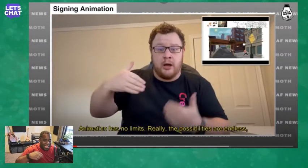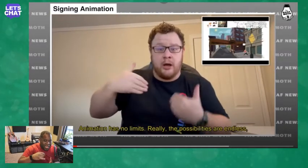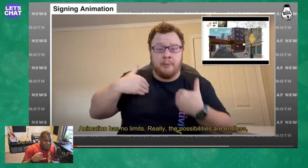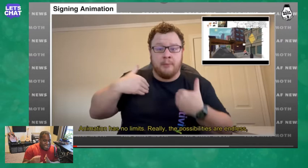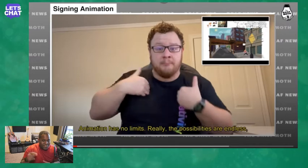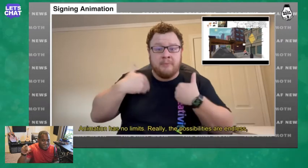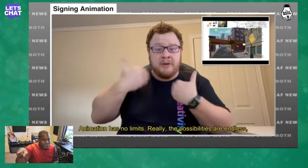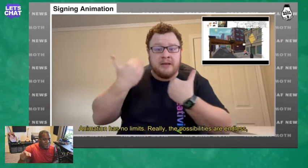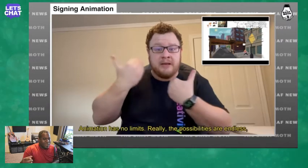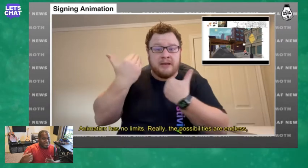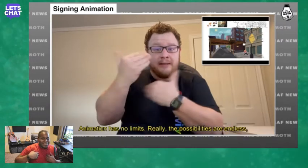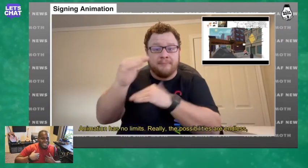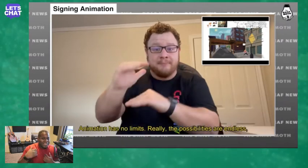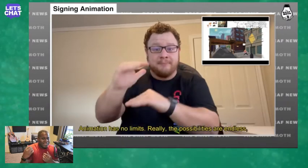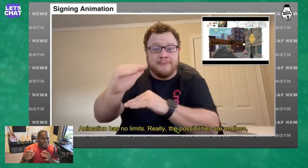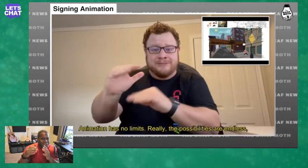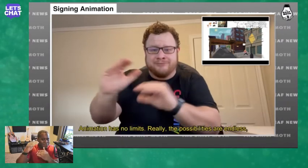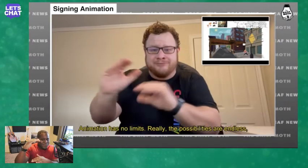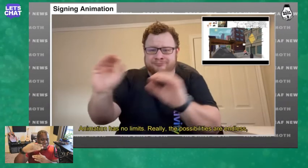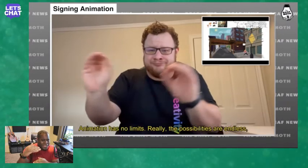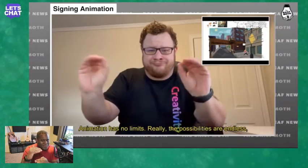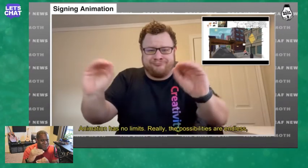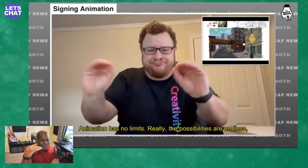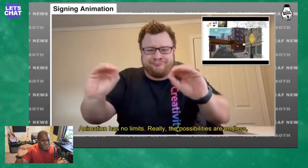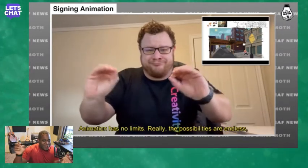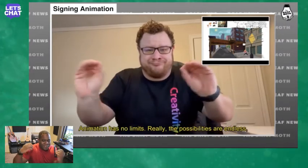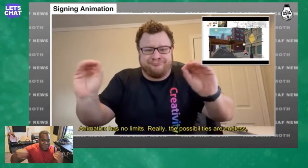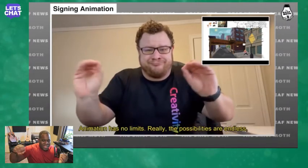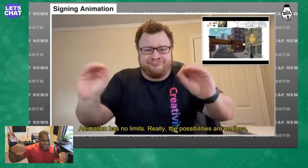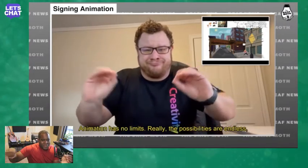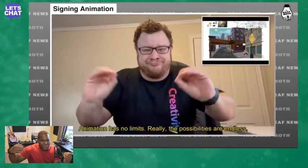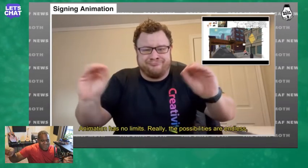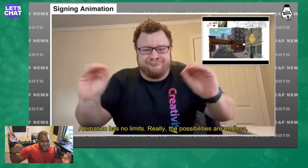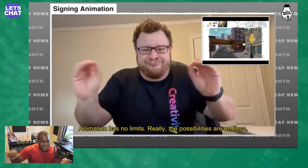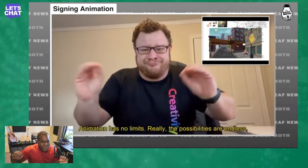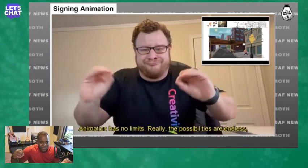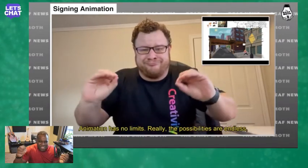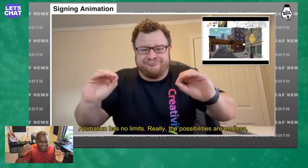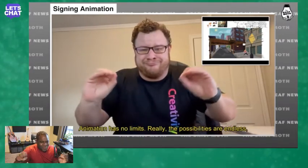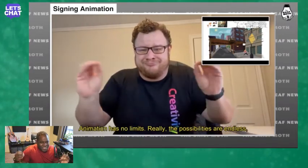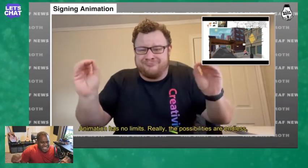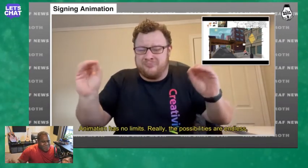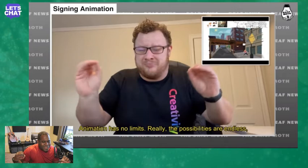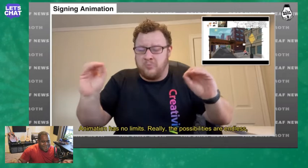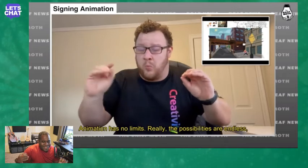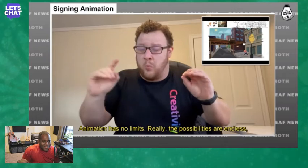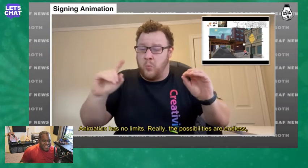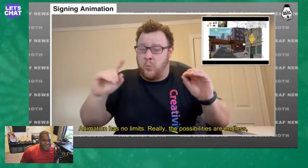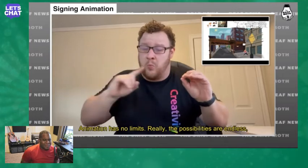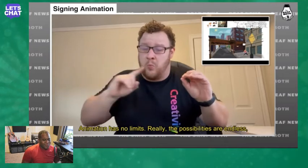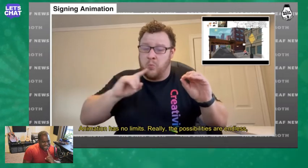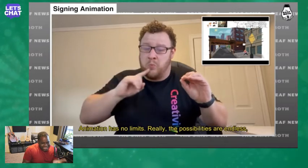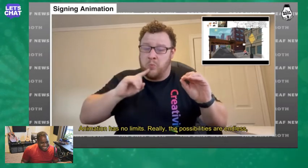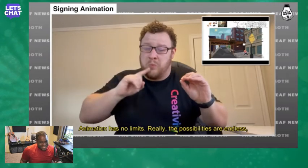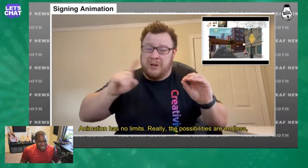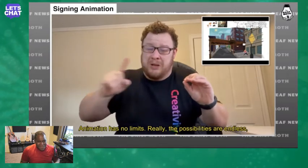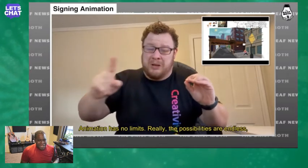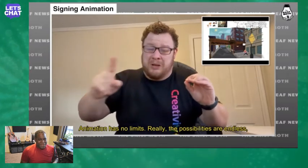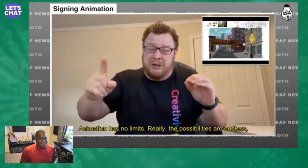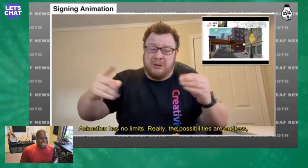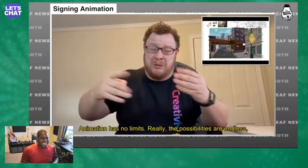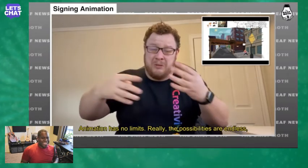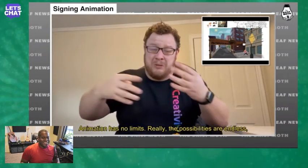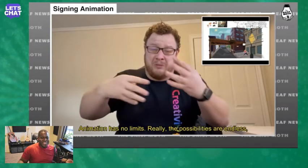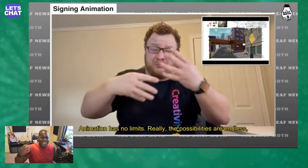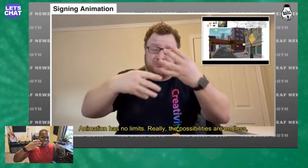Dude, animation, dude, like, there's like no limits, man. You can do anything you want. There's no limits there, right? Come